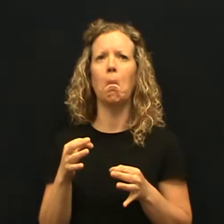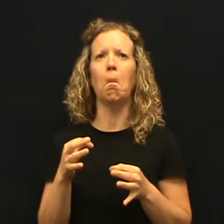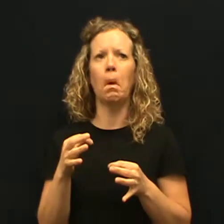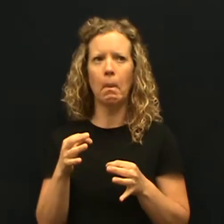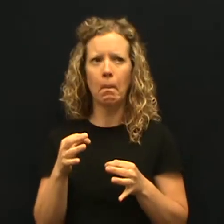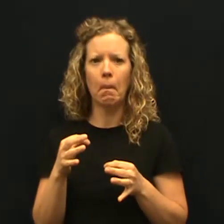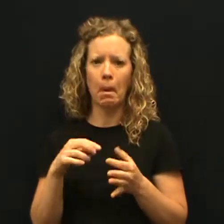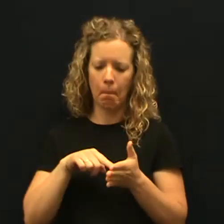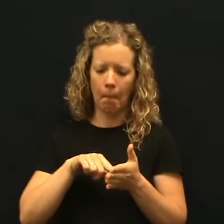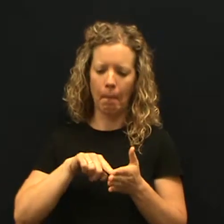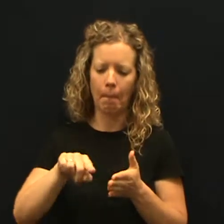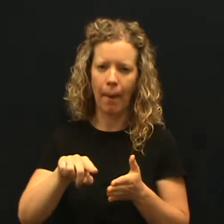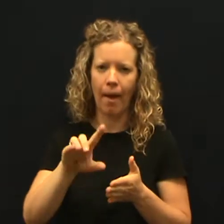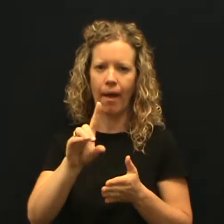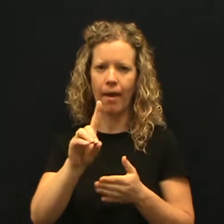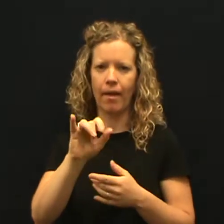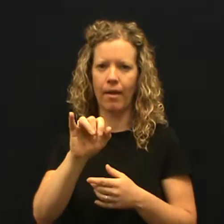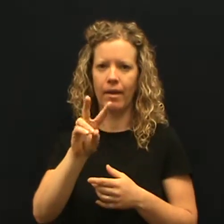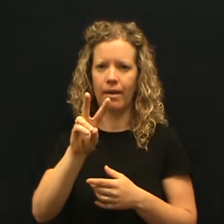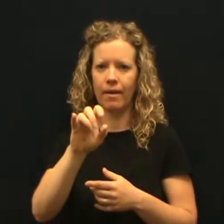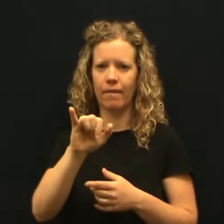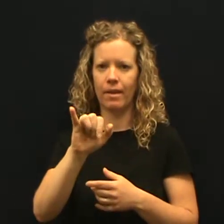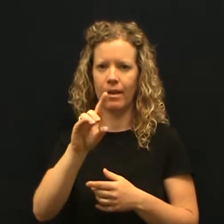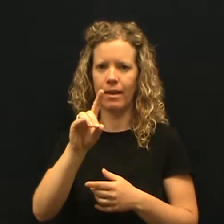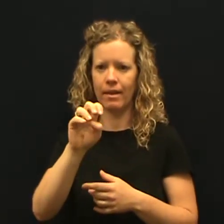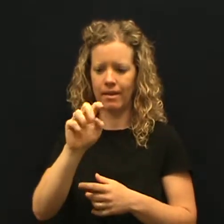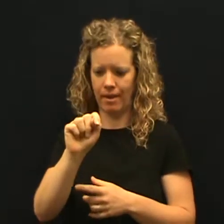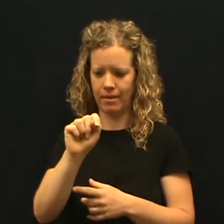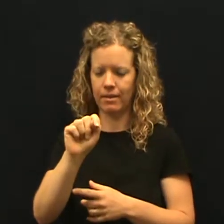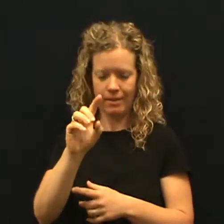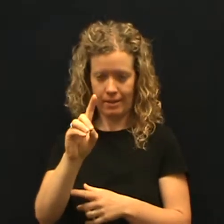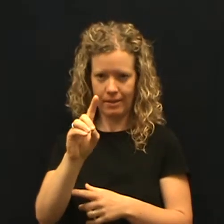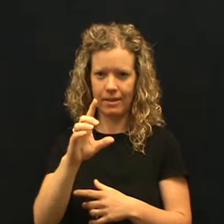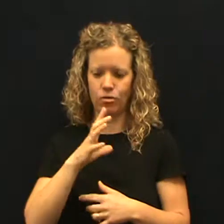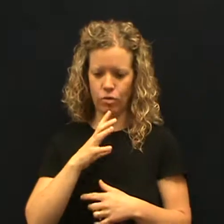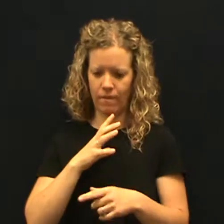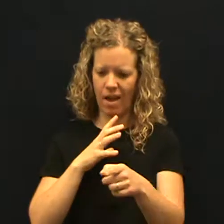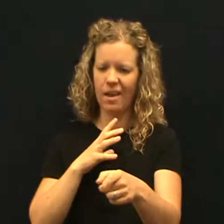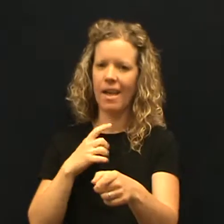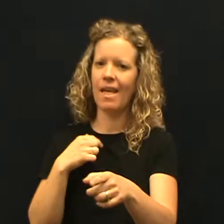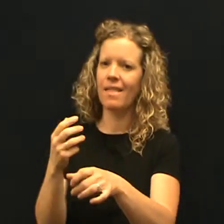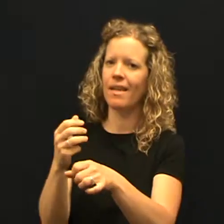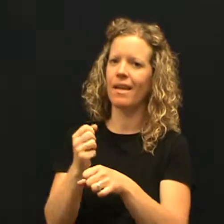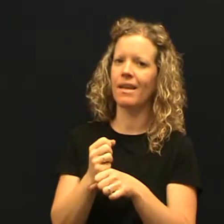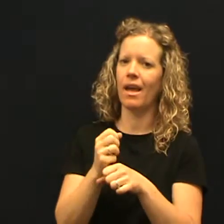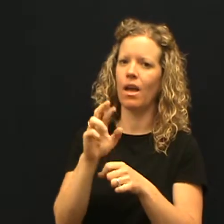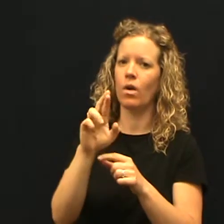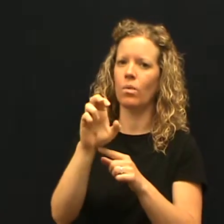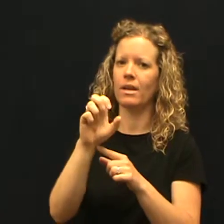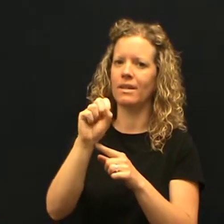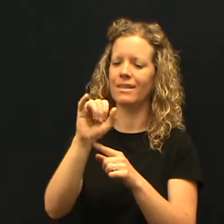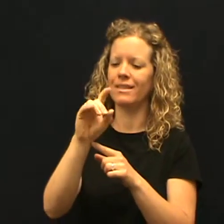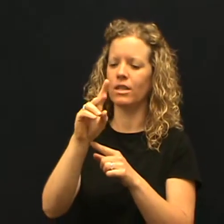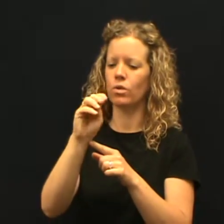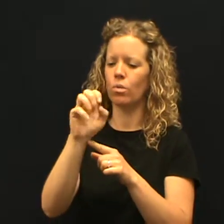pay dividends. The stockholder also receives what we call residual claim. If a corporation were to go out of